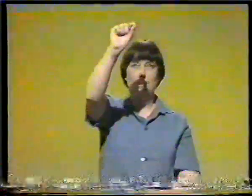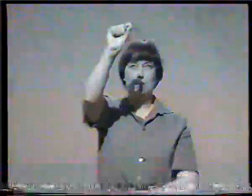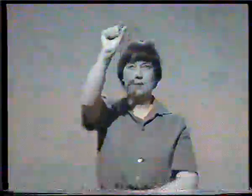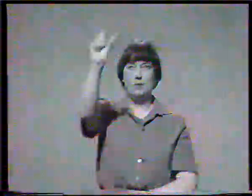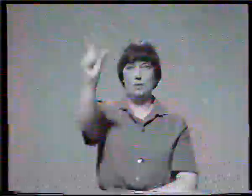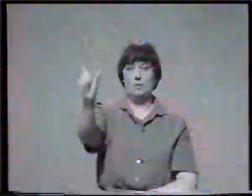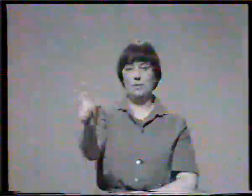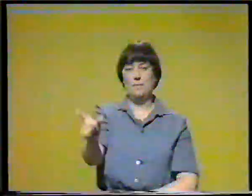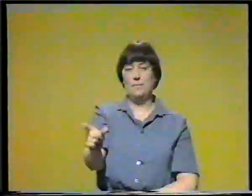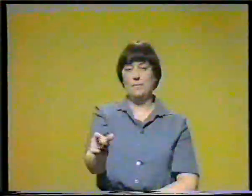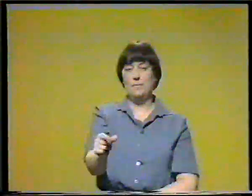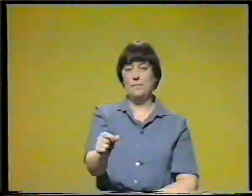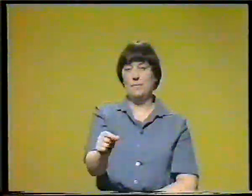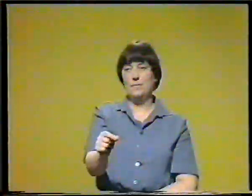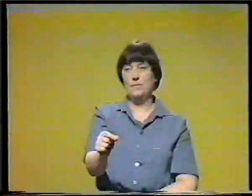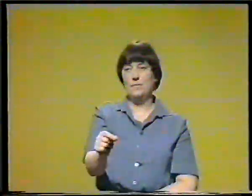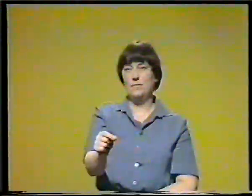The moon.